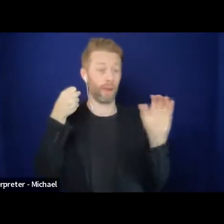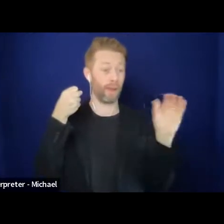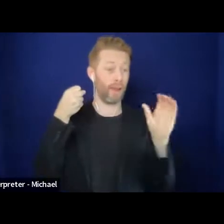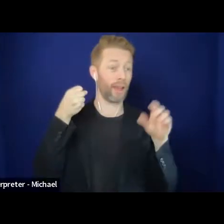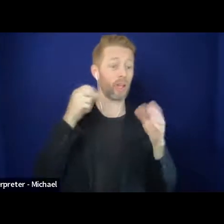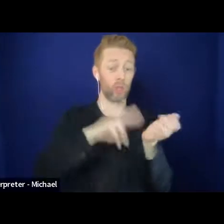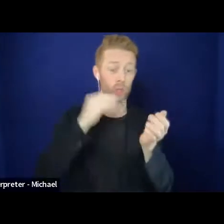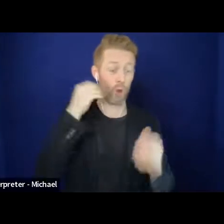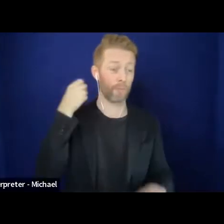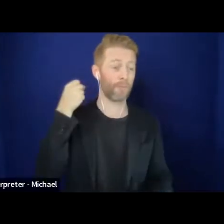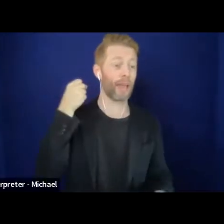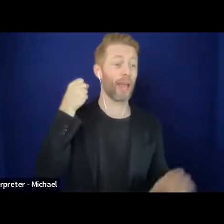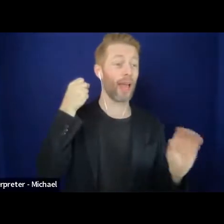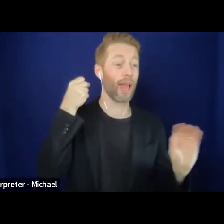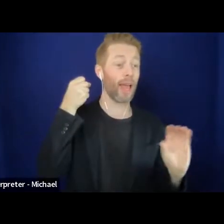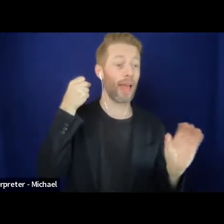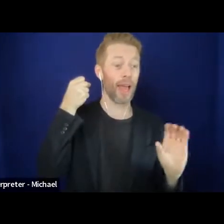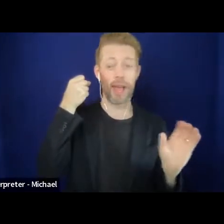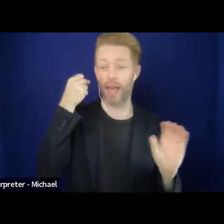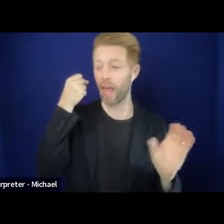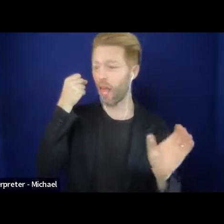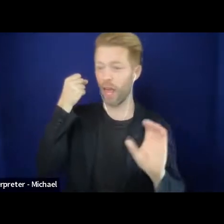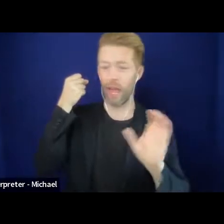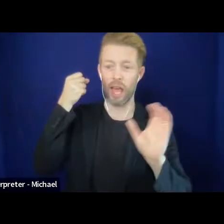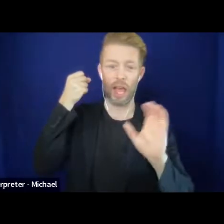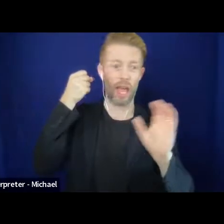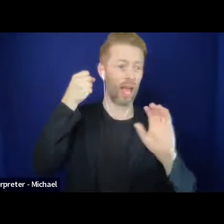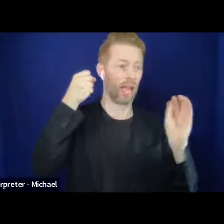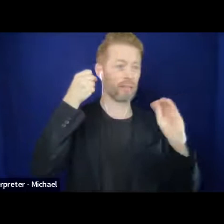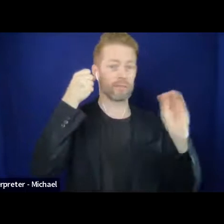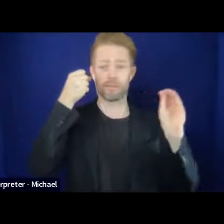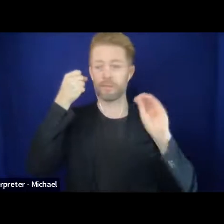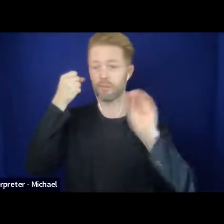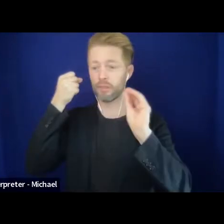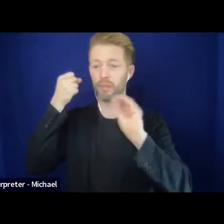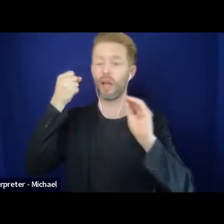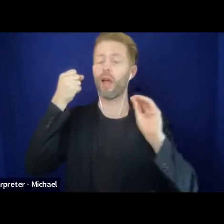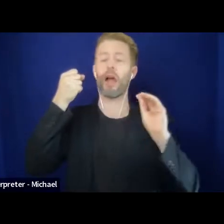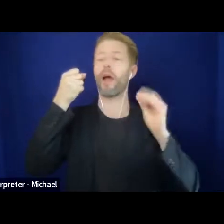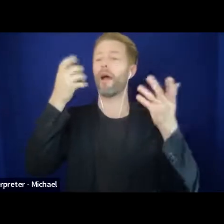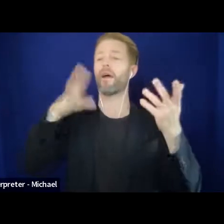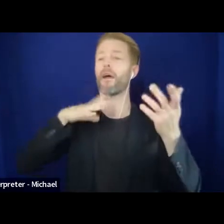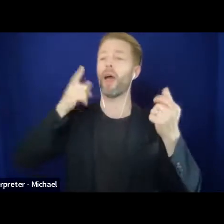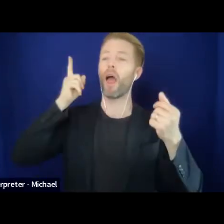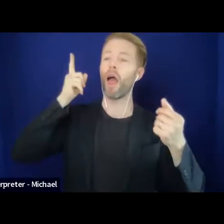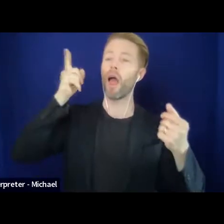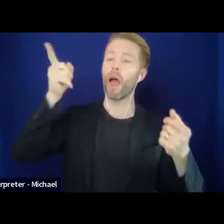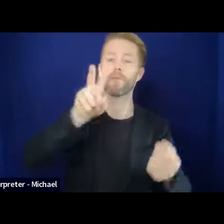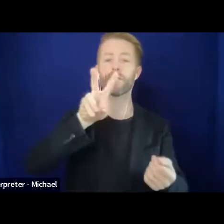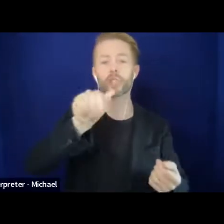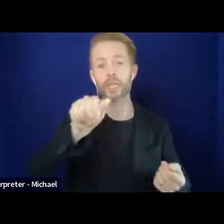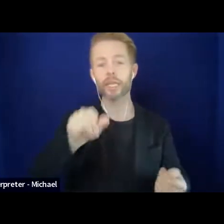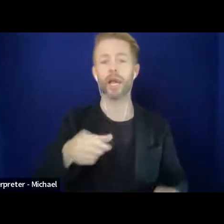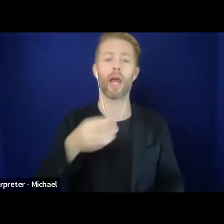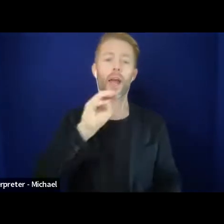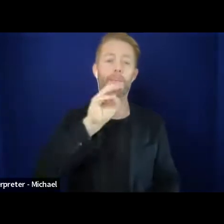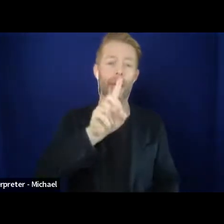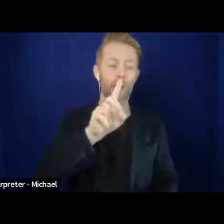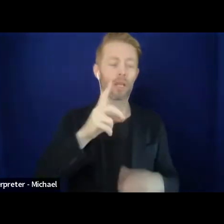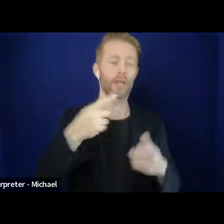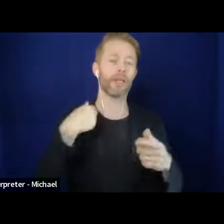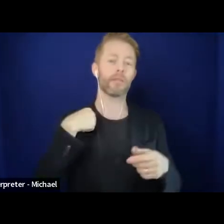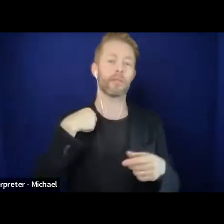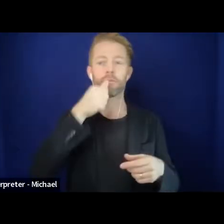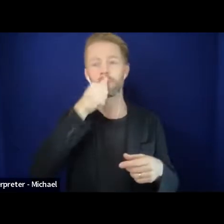can, in Virginia or Maryland, because there are no beds available in DC. And so you